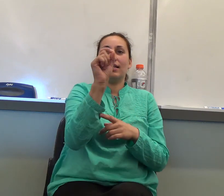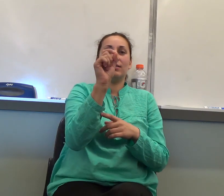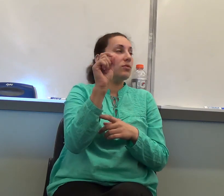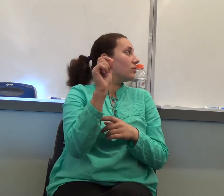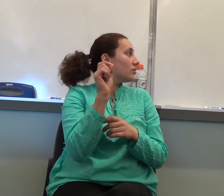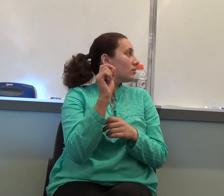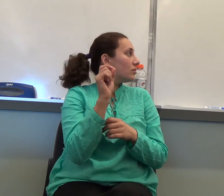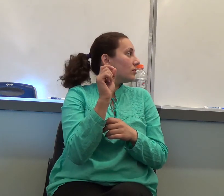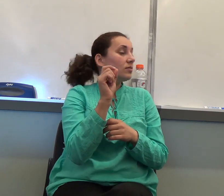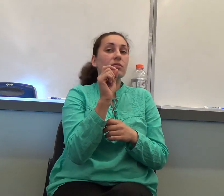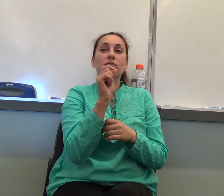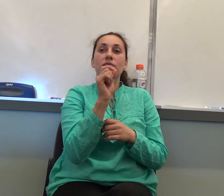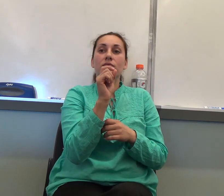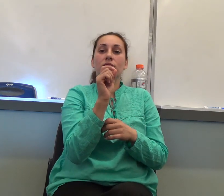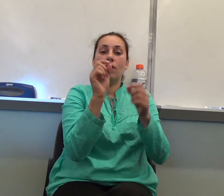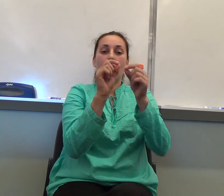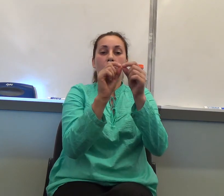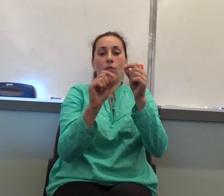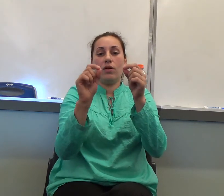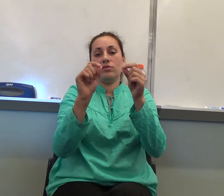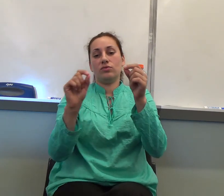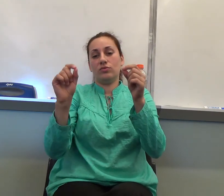4. So there it is. It's going to be